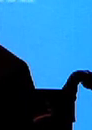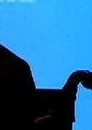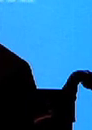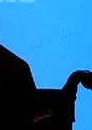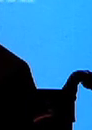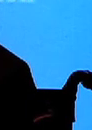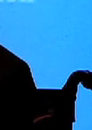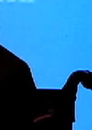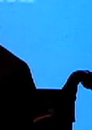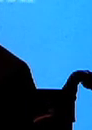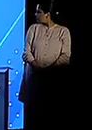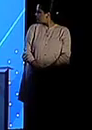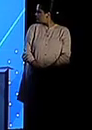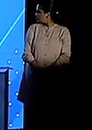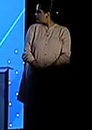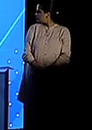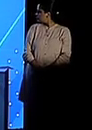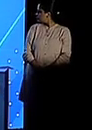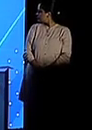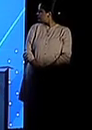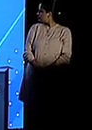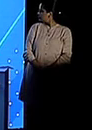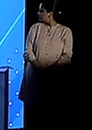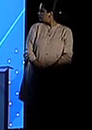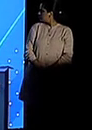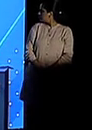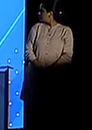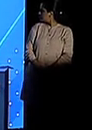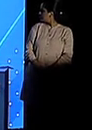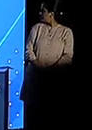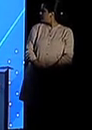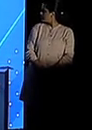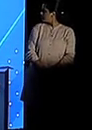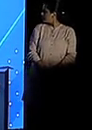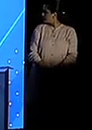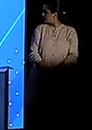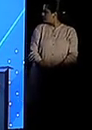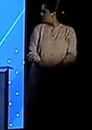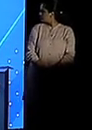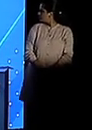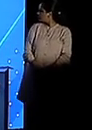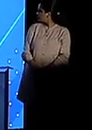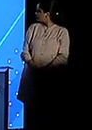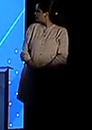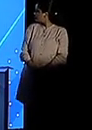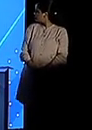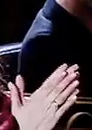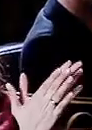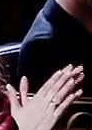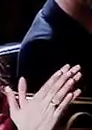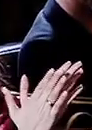disabilities but also remove all physical and attitudinal barriers, encouraging them to flourish.